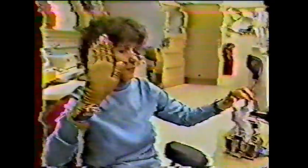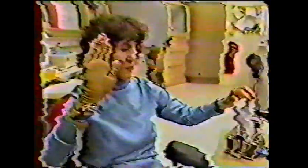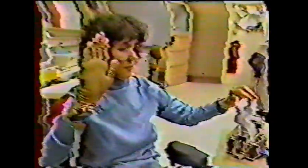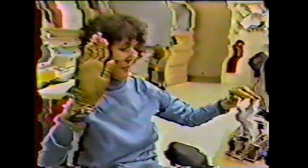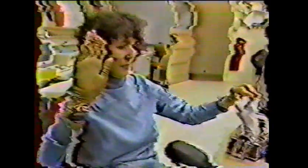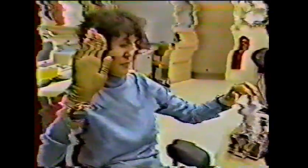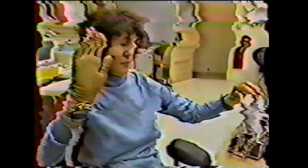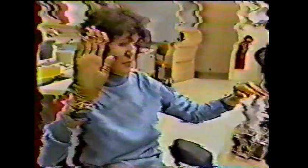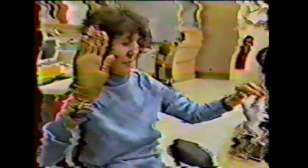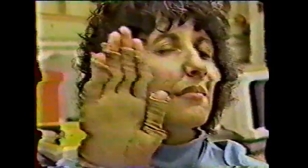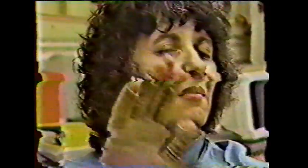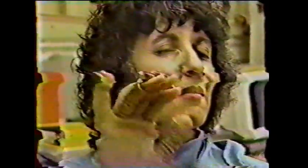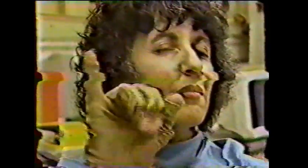Hello.